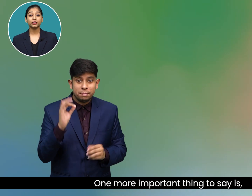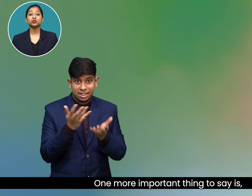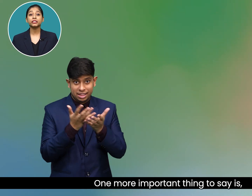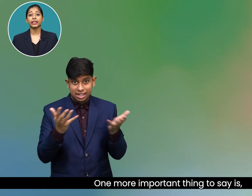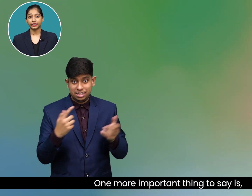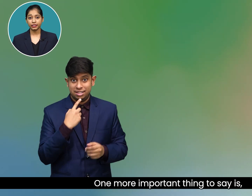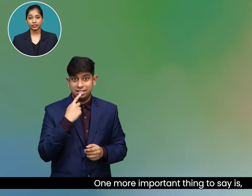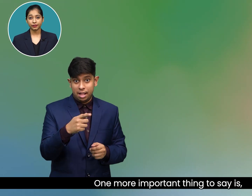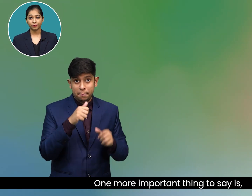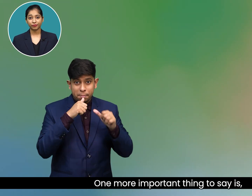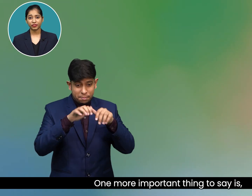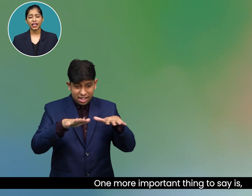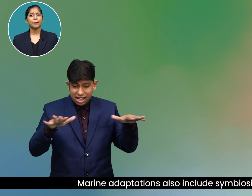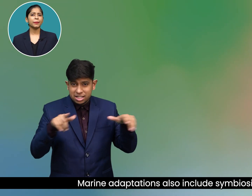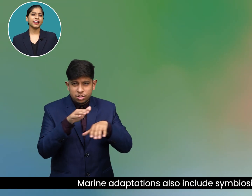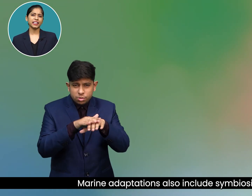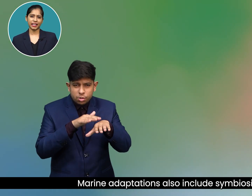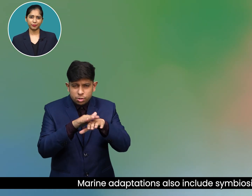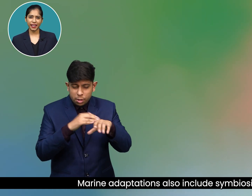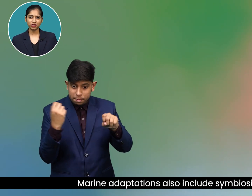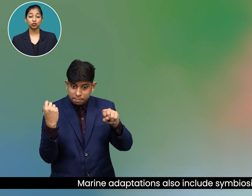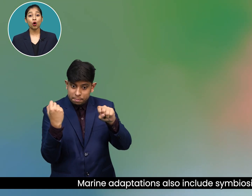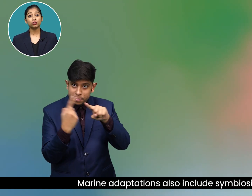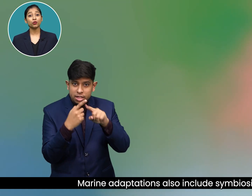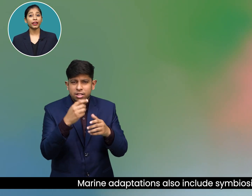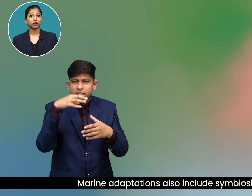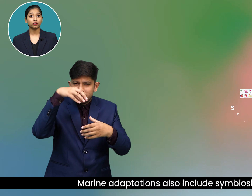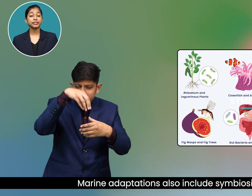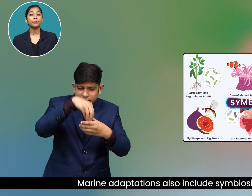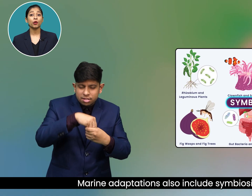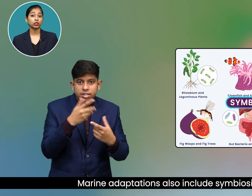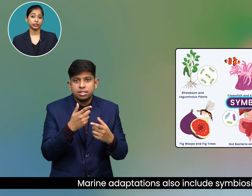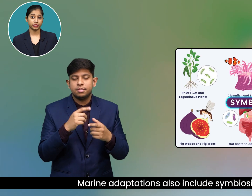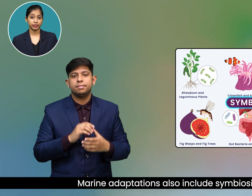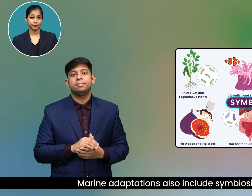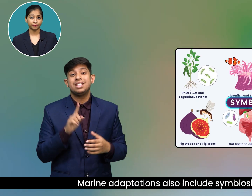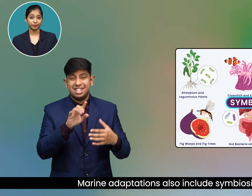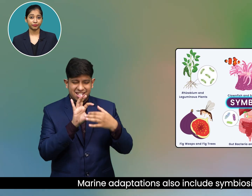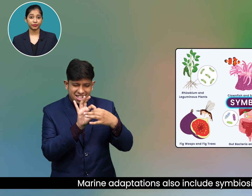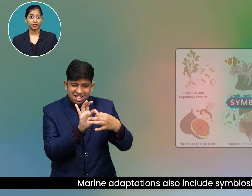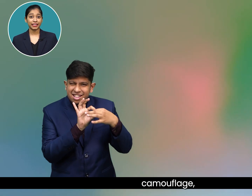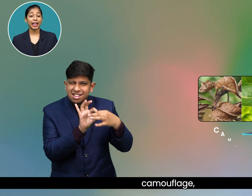important thing to say is, marine adaptations also include symbiosis,